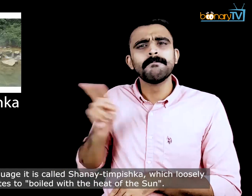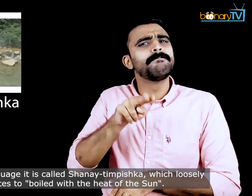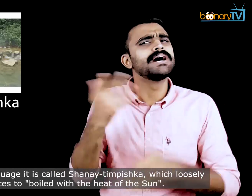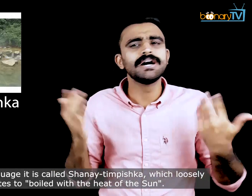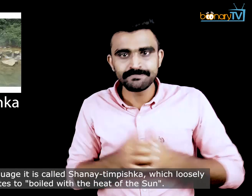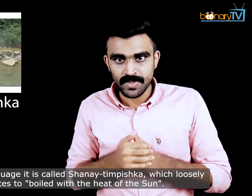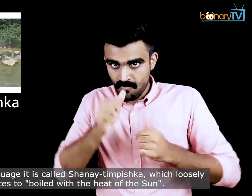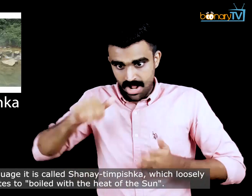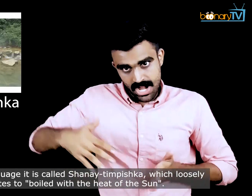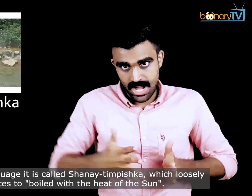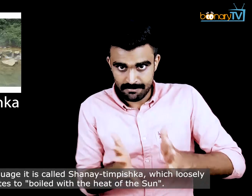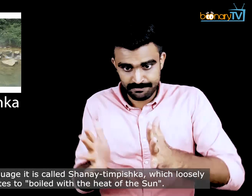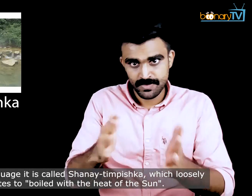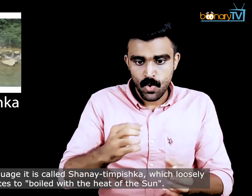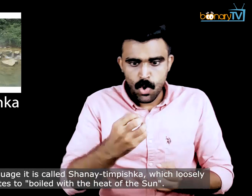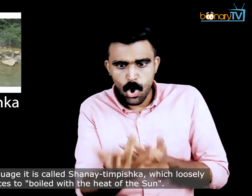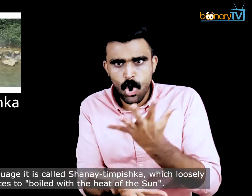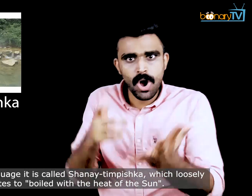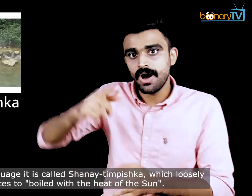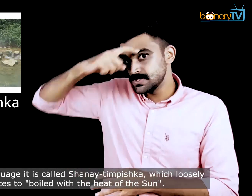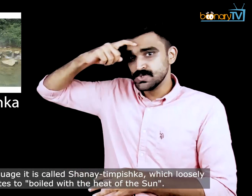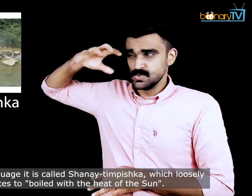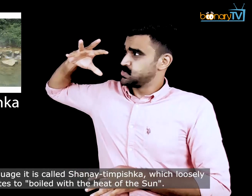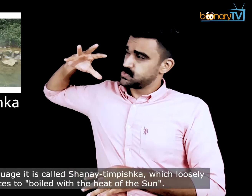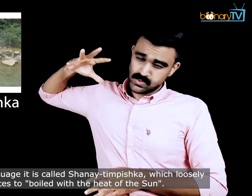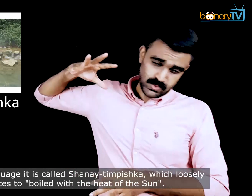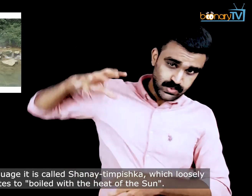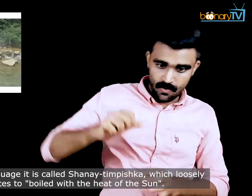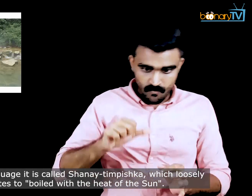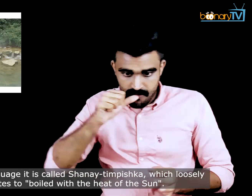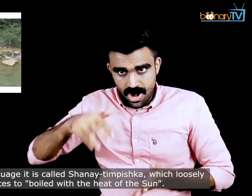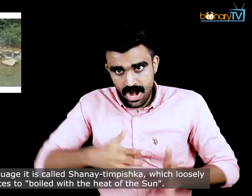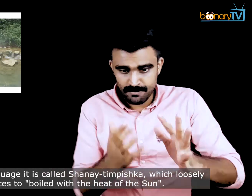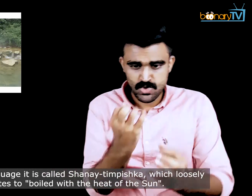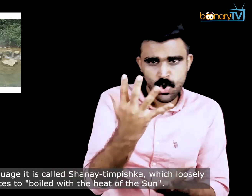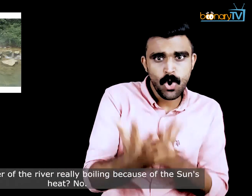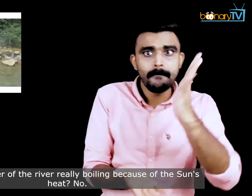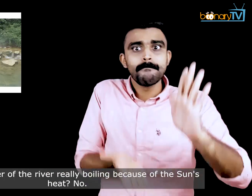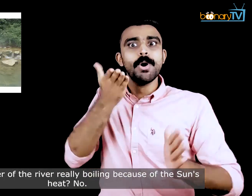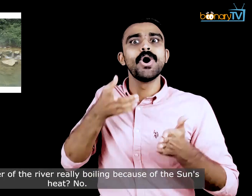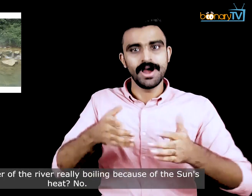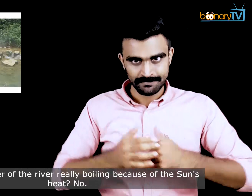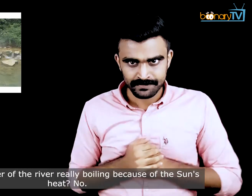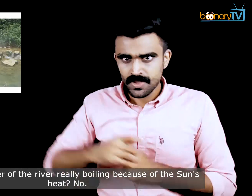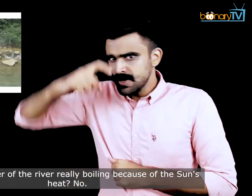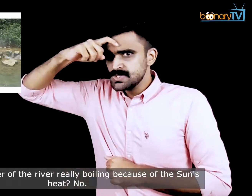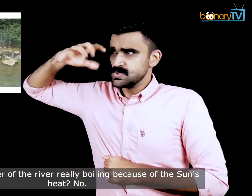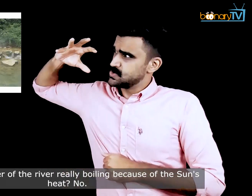which loosely translates to Boiled with the heat of the sun. But does the water of the river